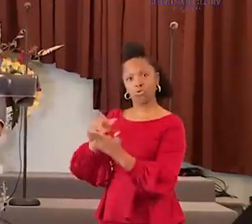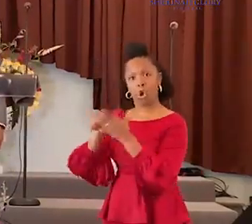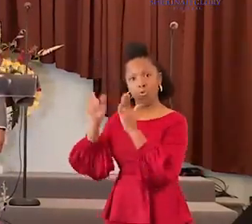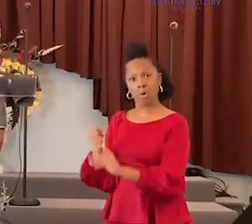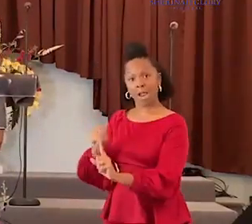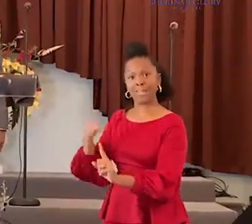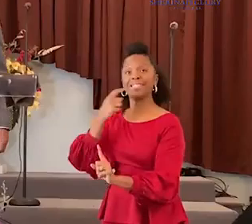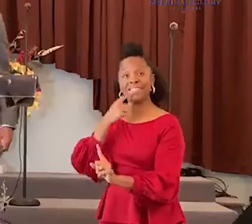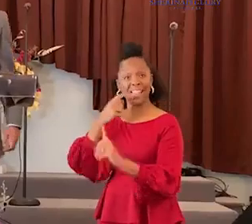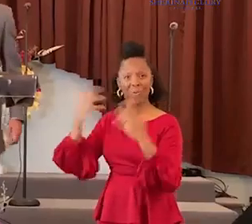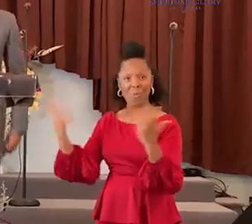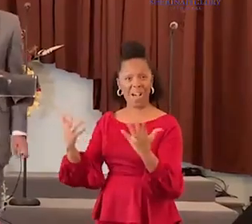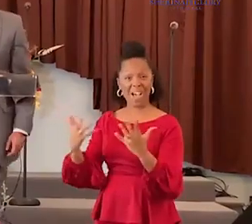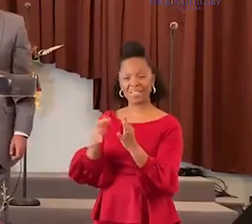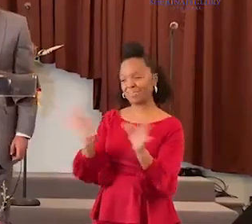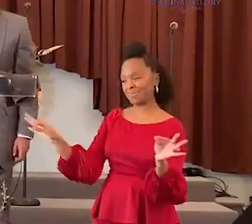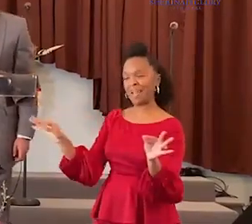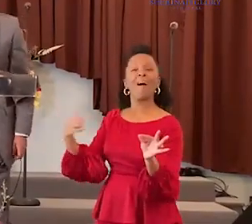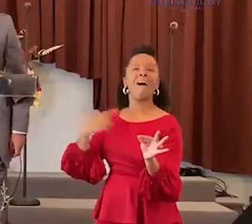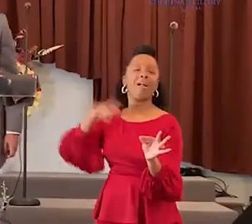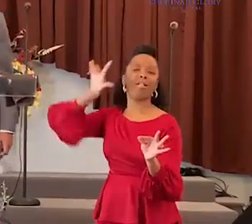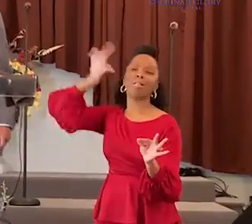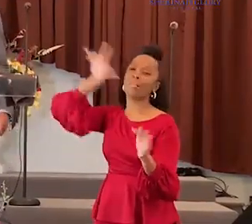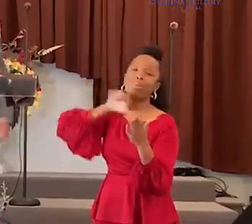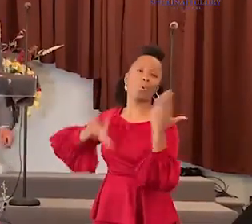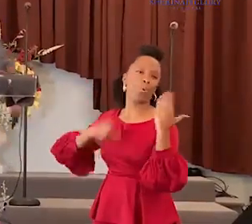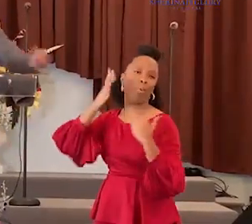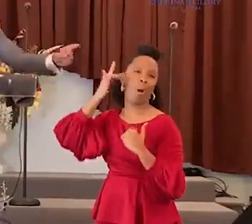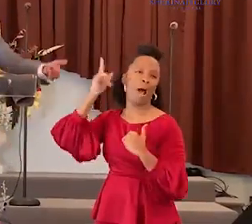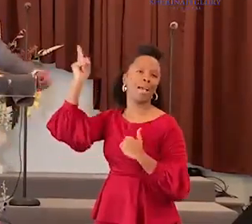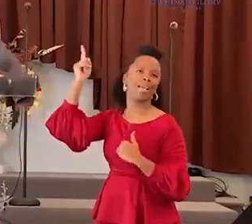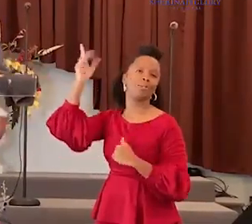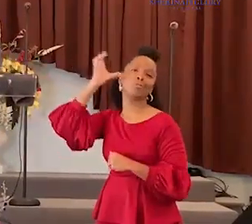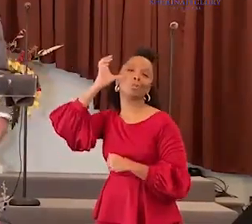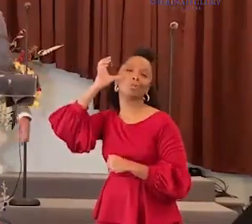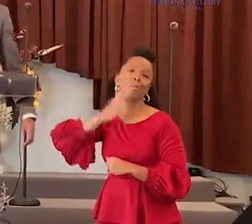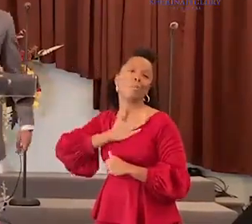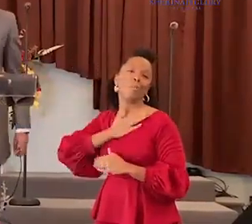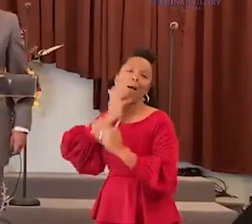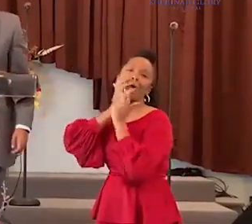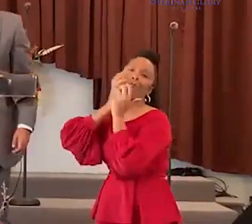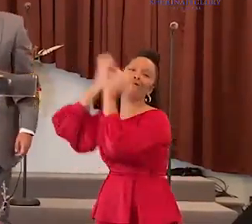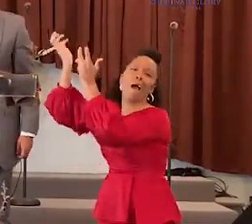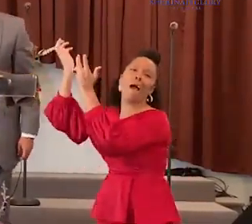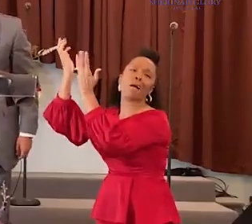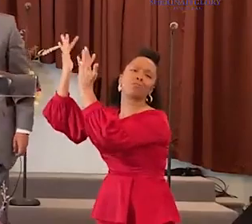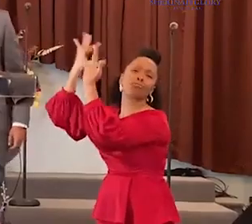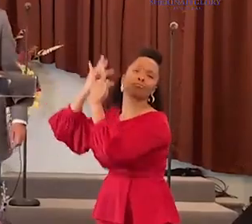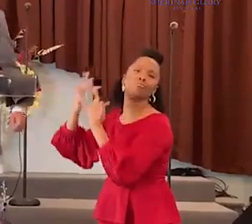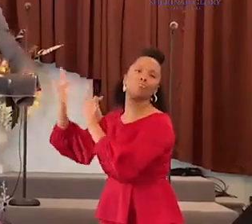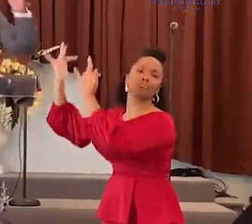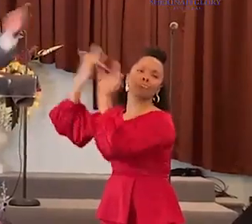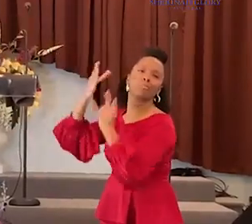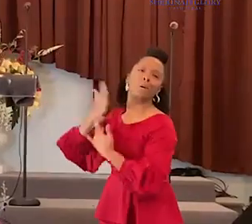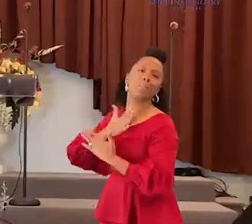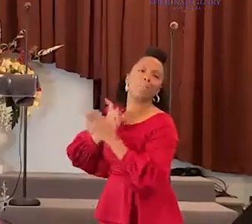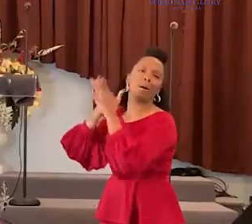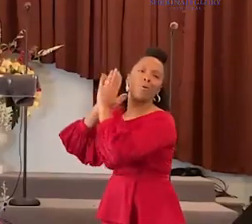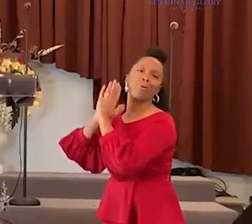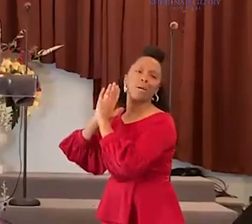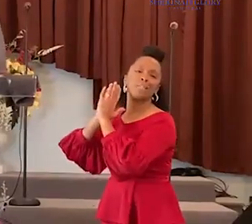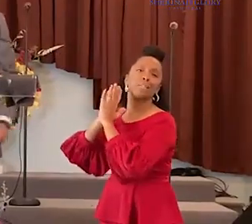Said, I love the Lord. He heard my cry and pitied every one of my groans.